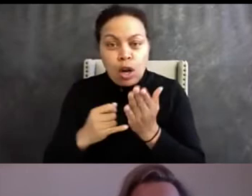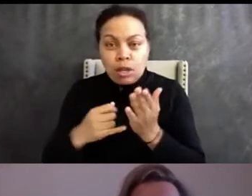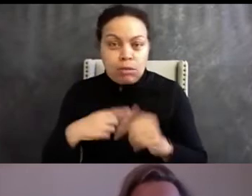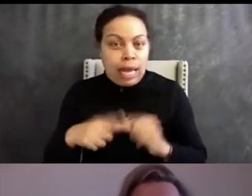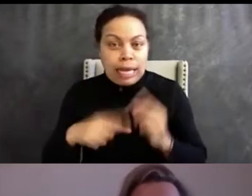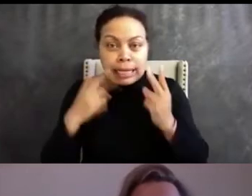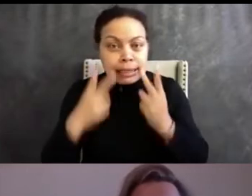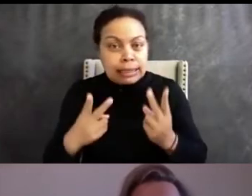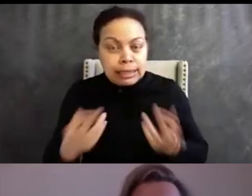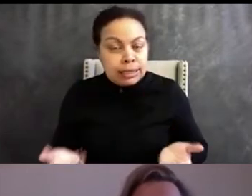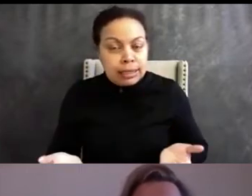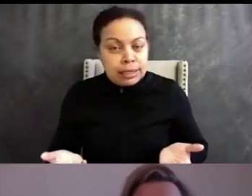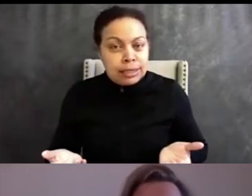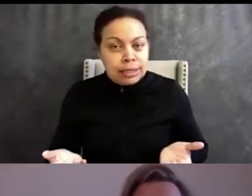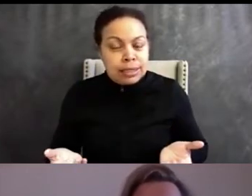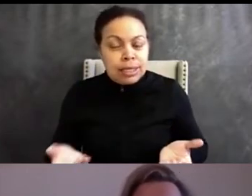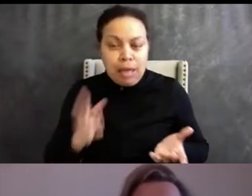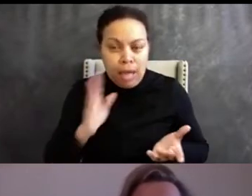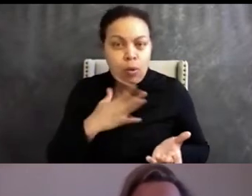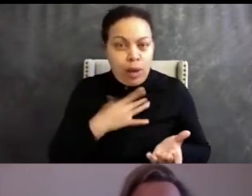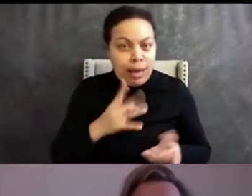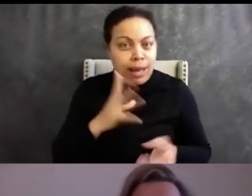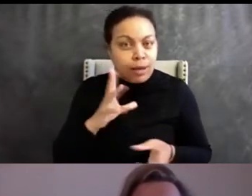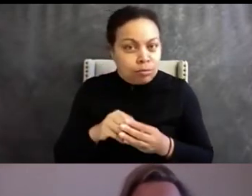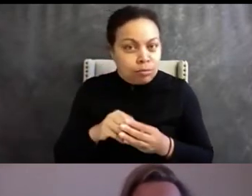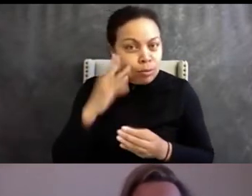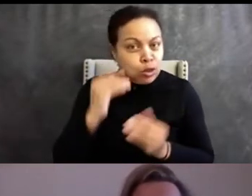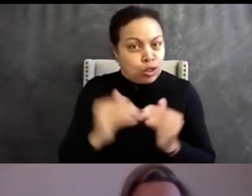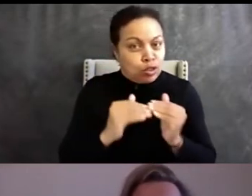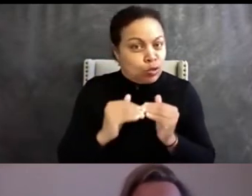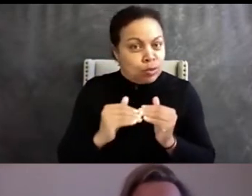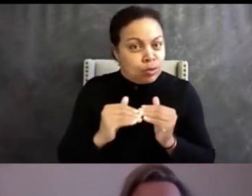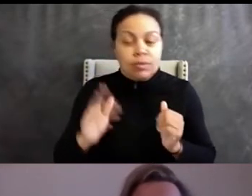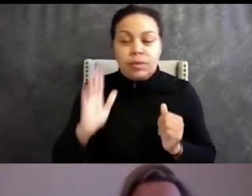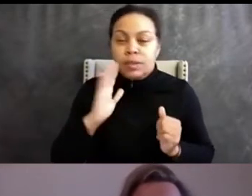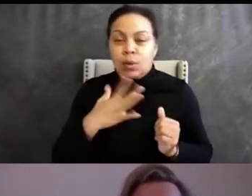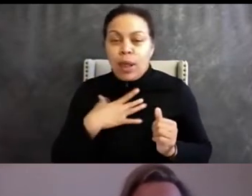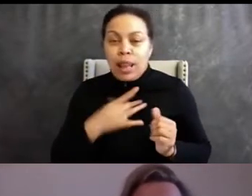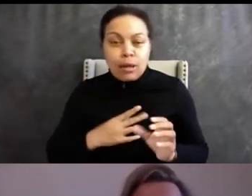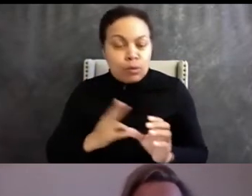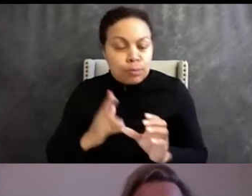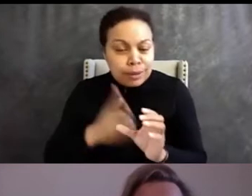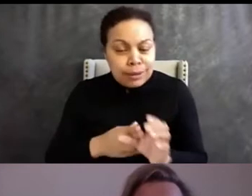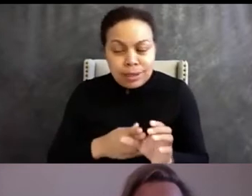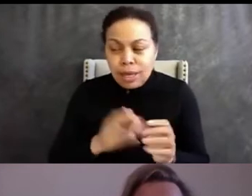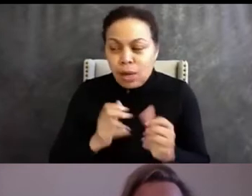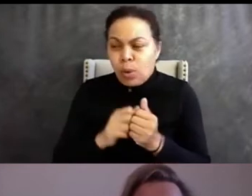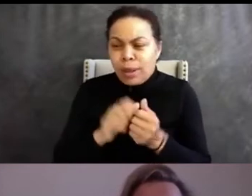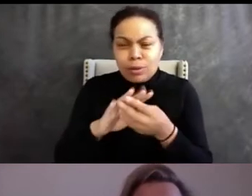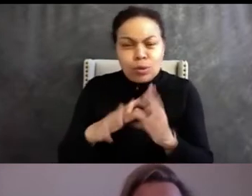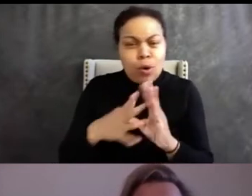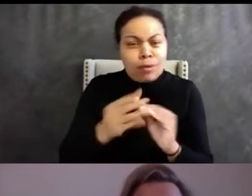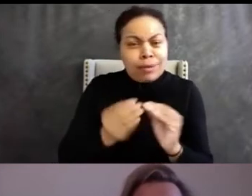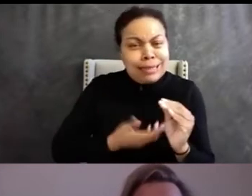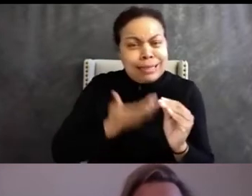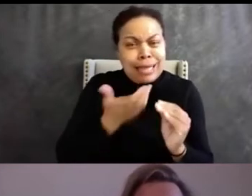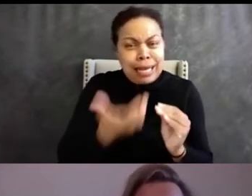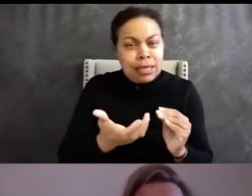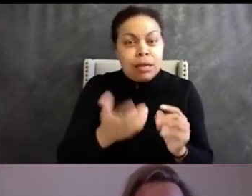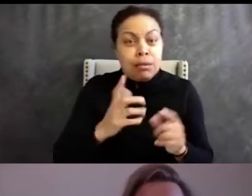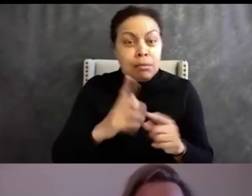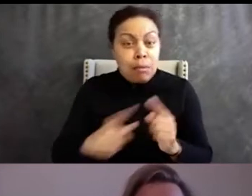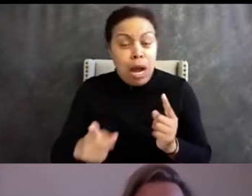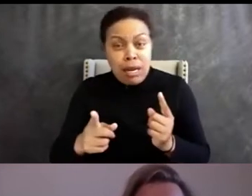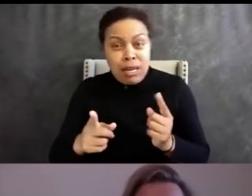see or is visually impaired. I would like to be able to participate in this storytelling workshop that is